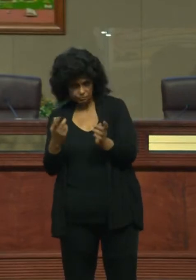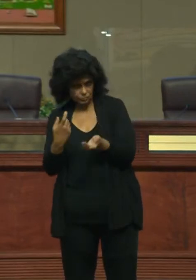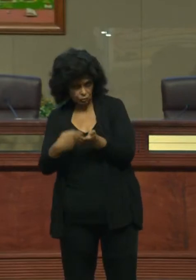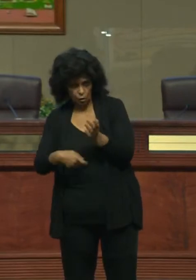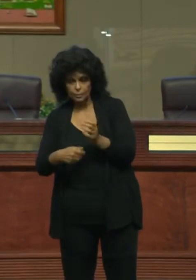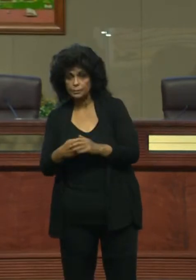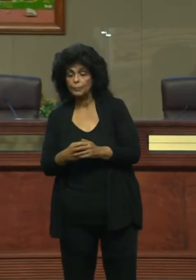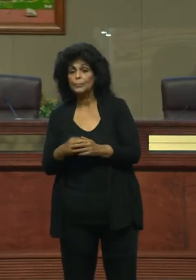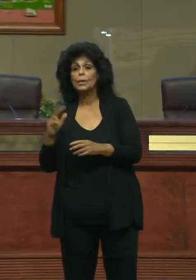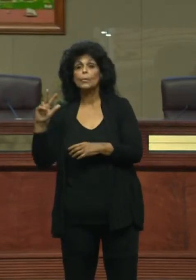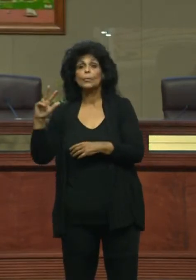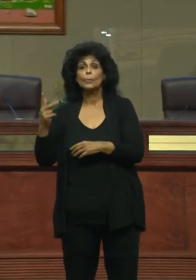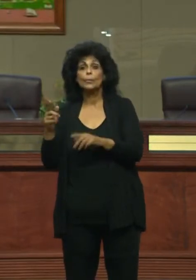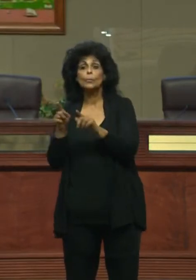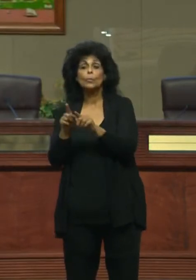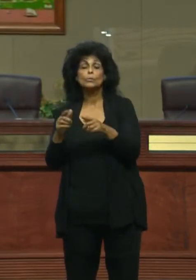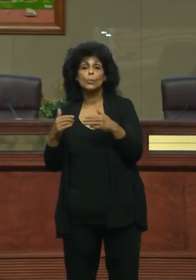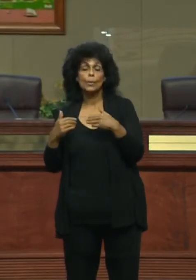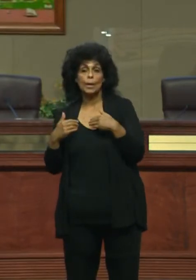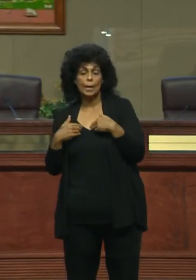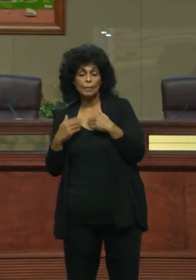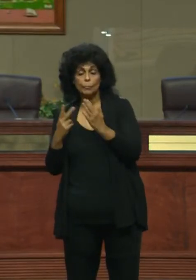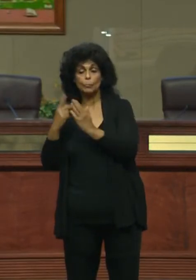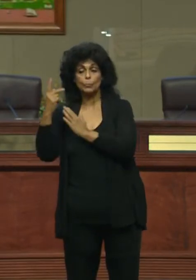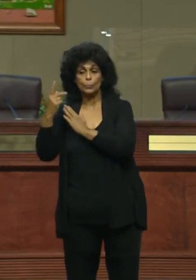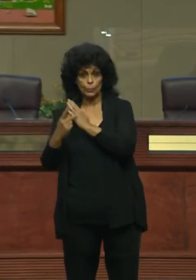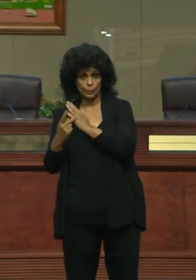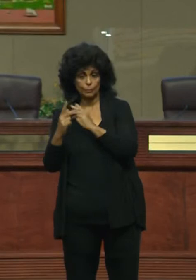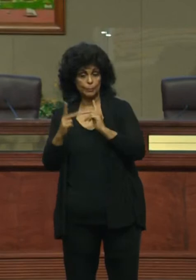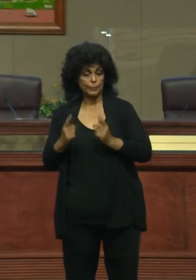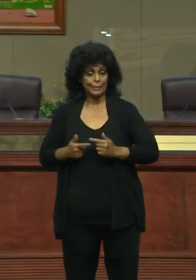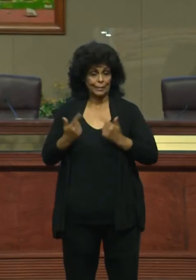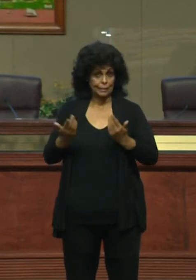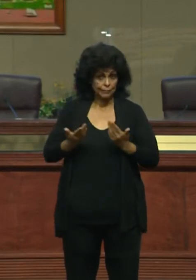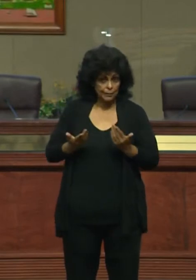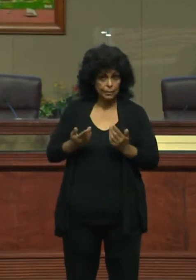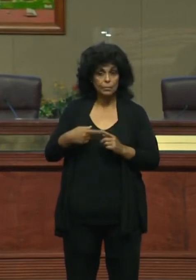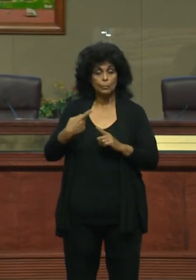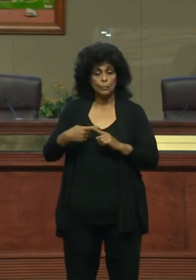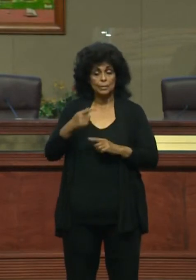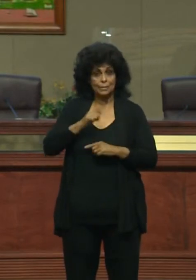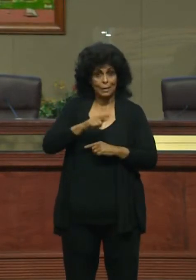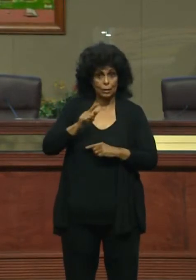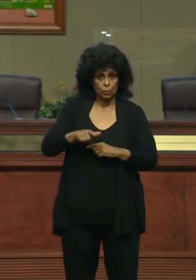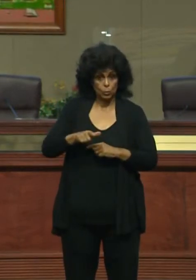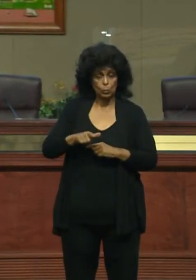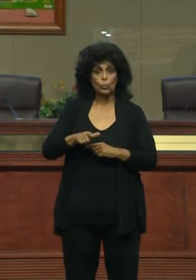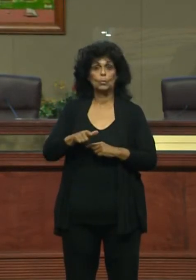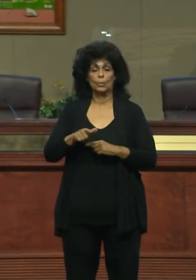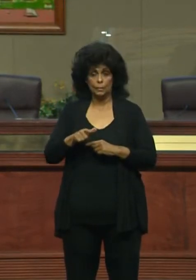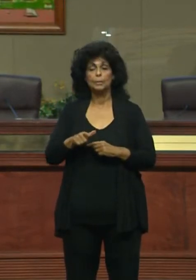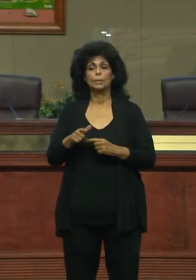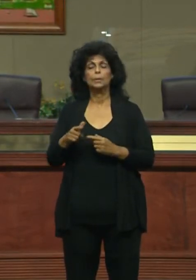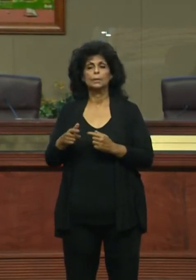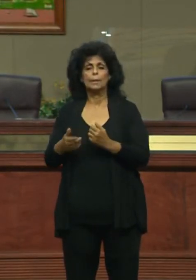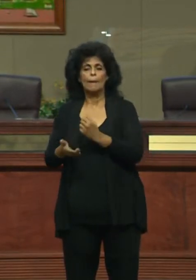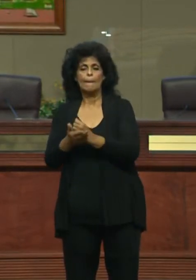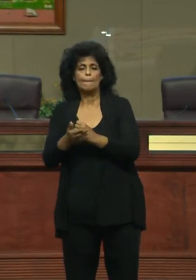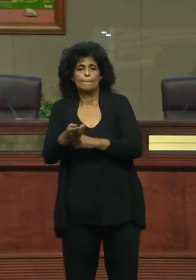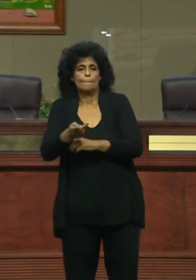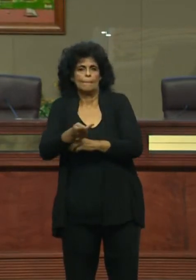financial relief program that helps our residents and their landlords avoid eviction